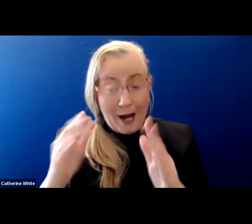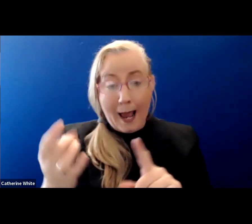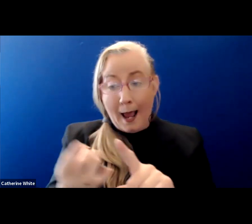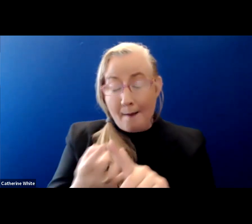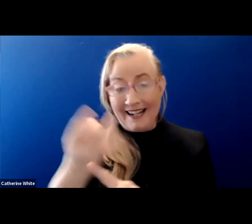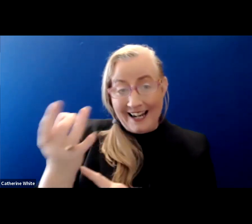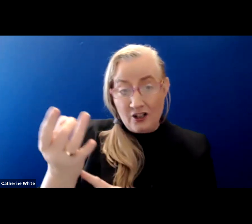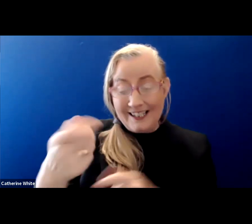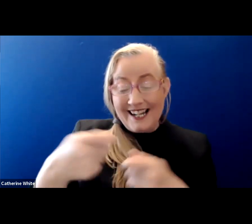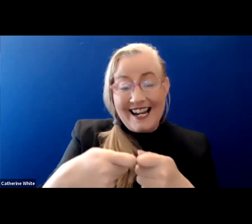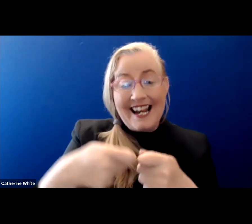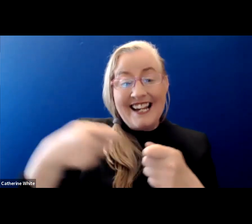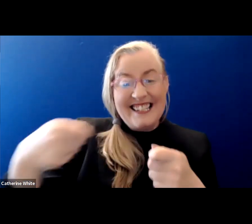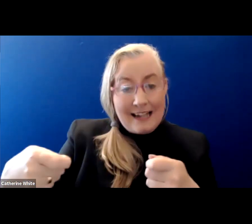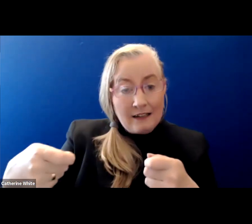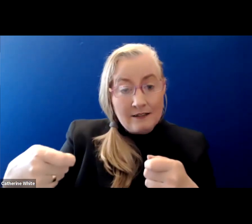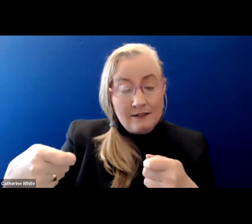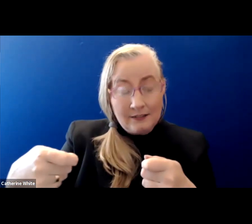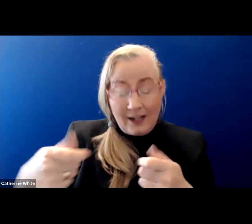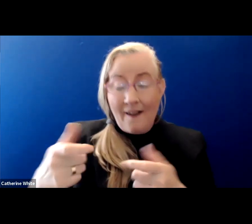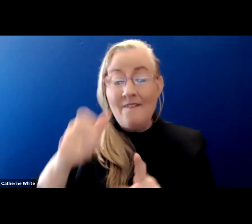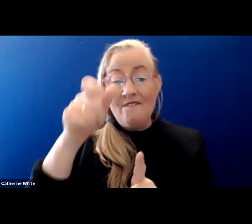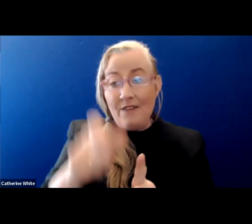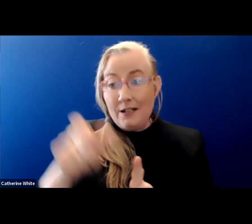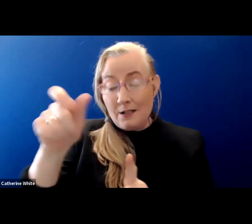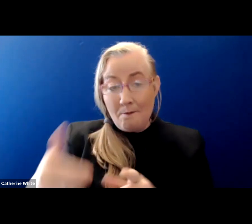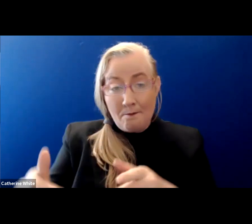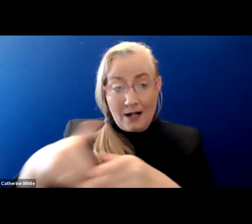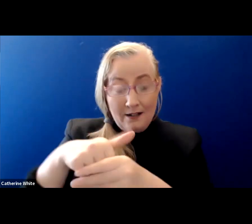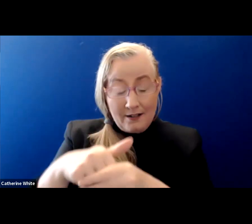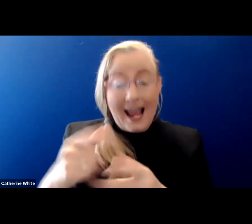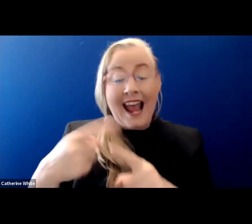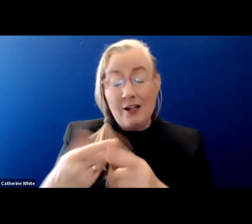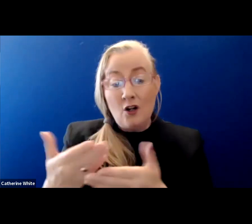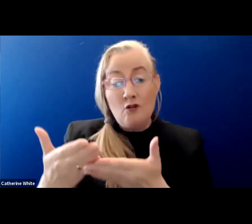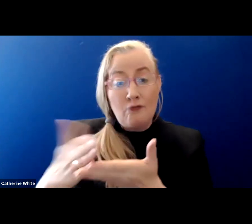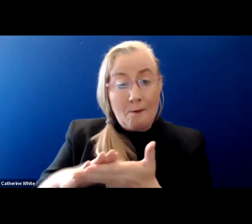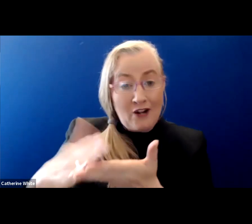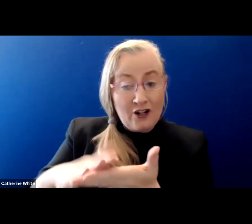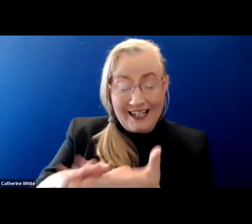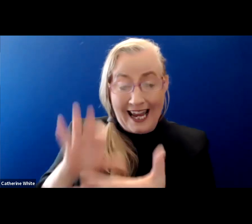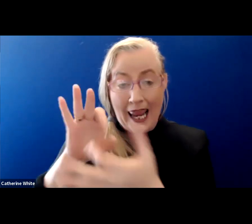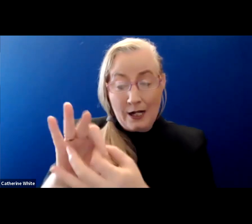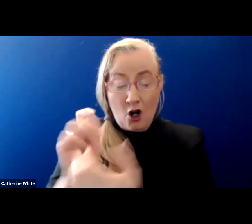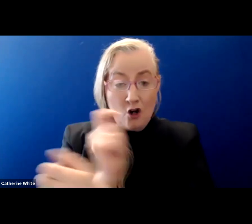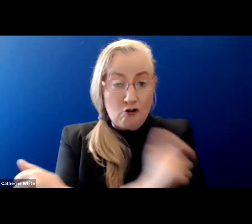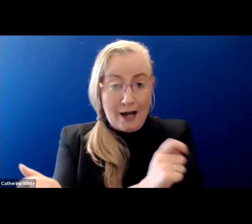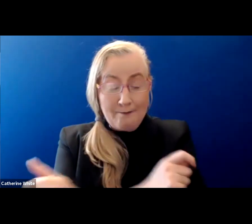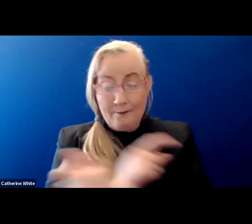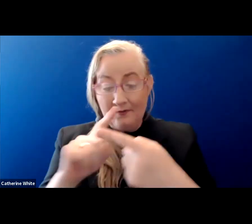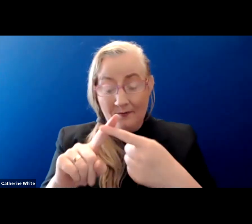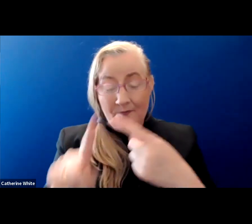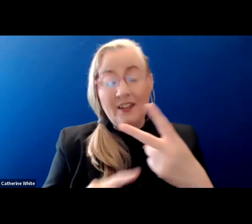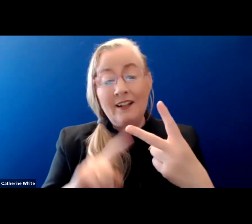of its extensive regime of victim participation and reparations to this crime. And the second is